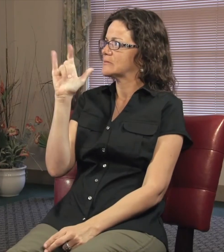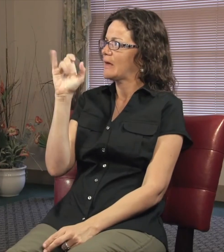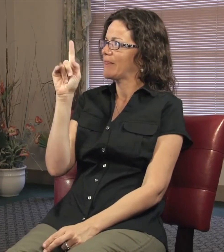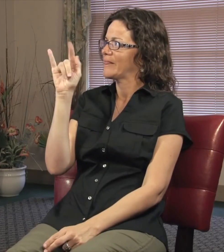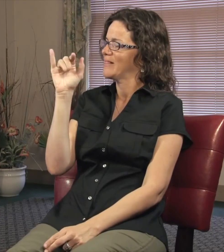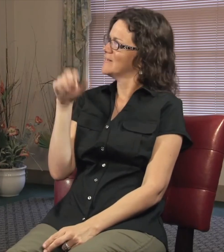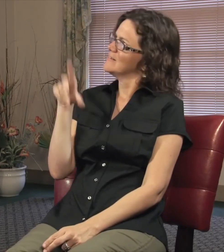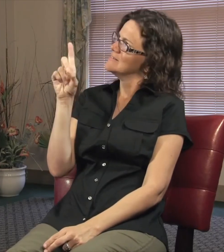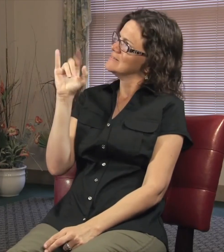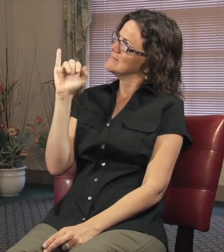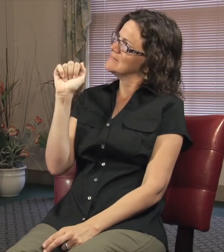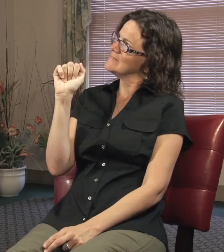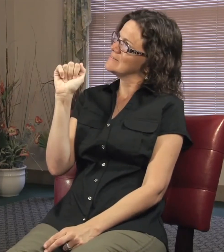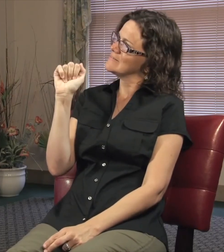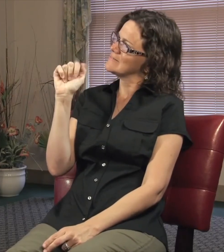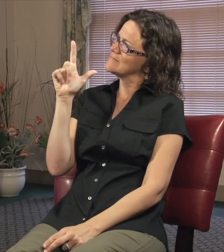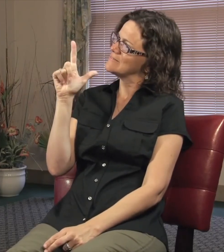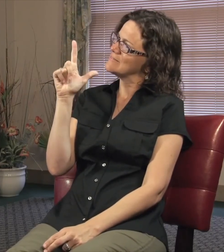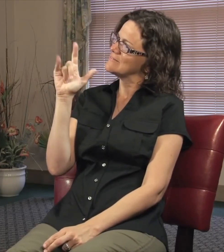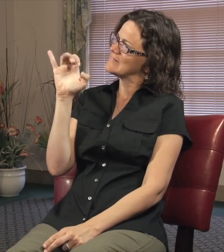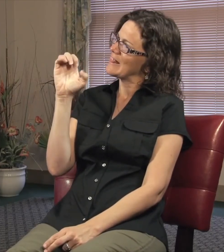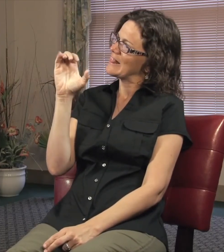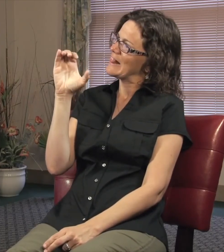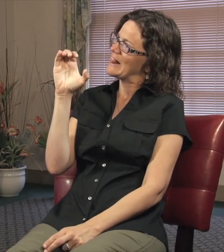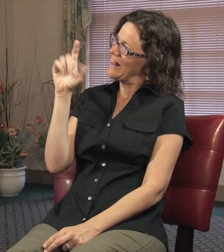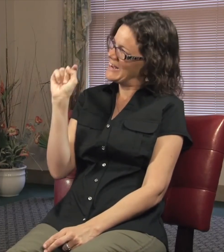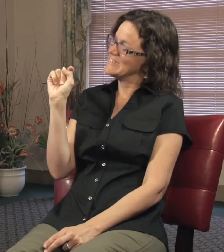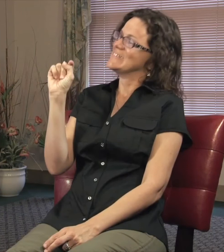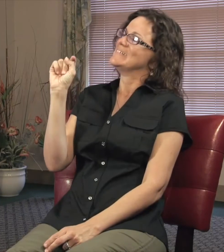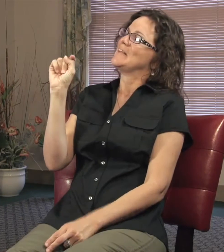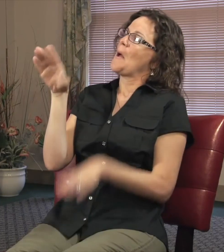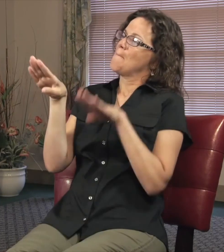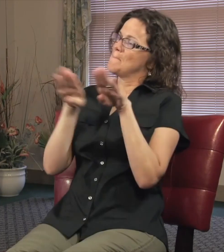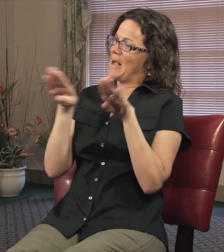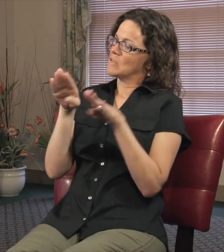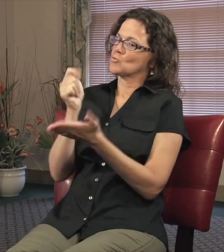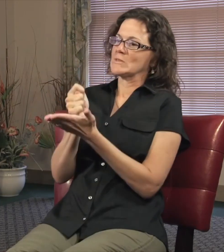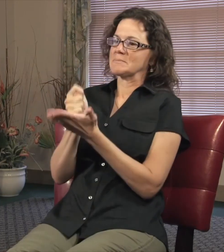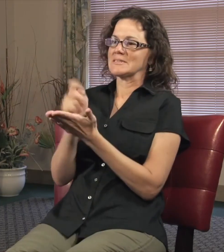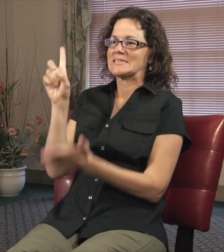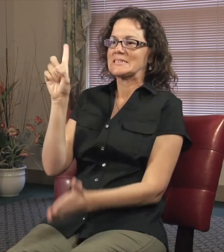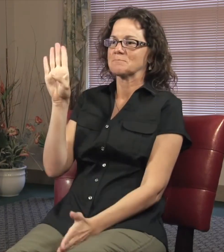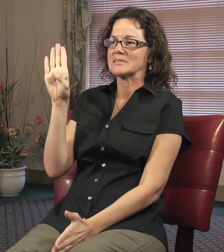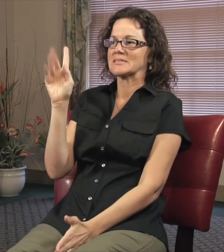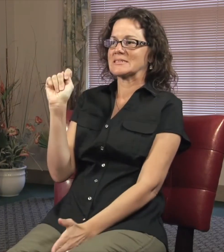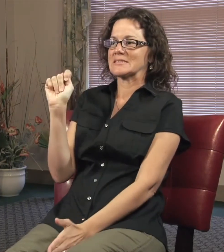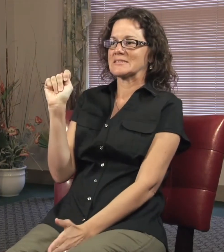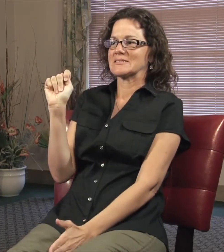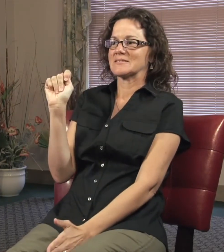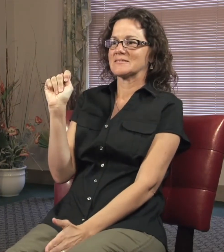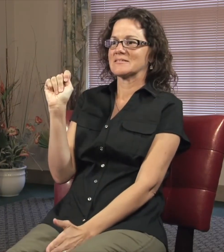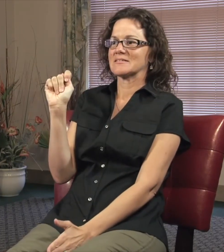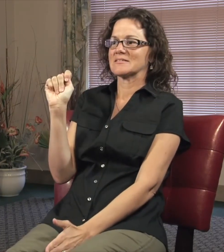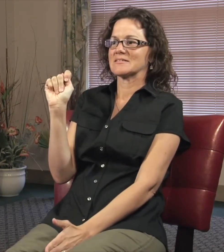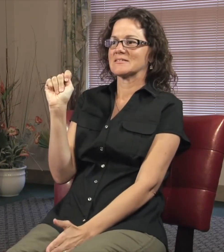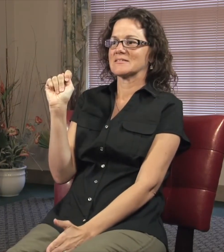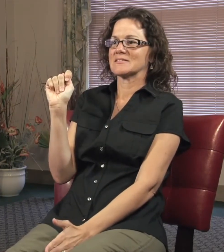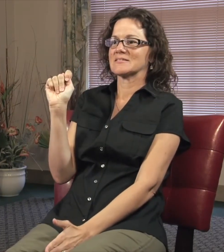I